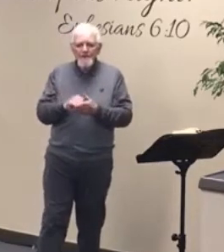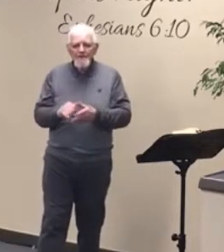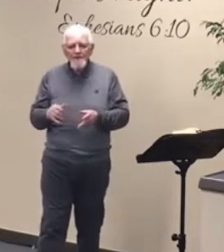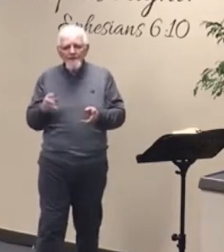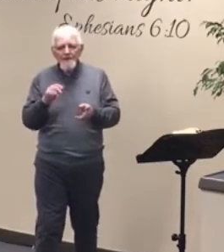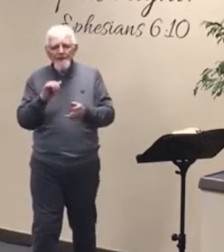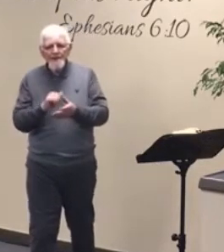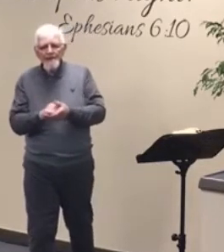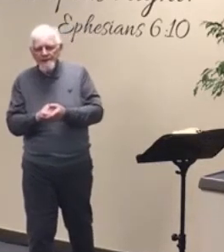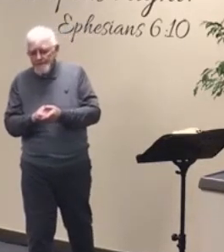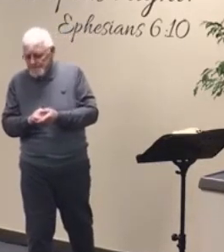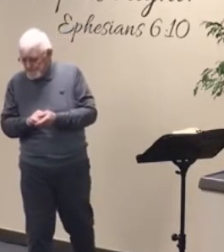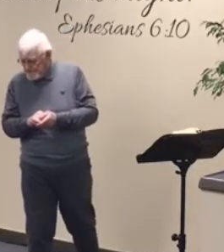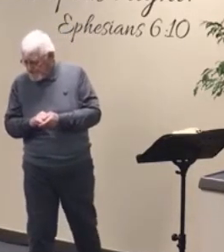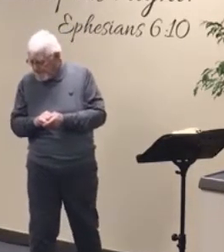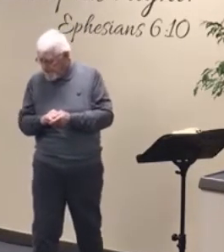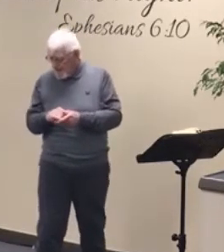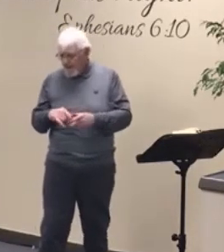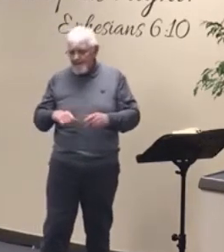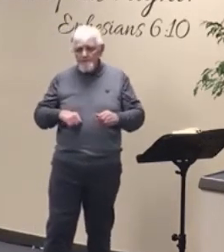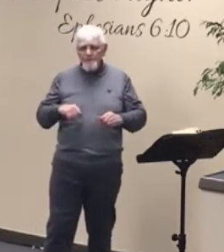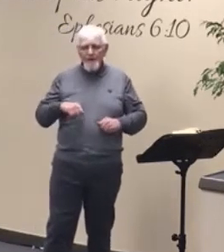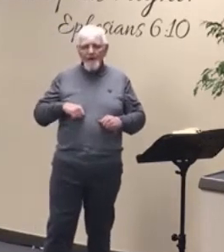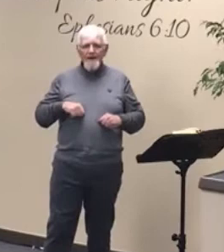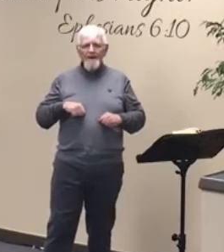And that's where the pride's involved, anytime I choose.